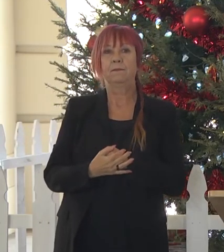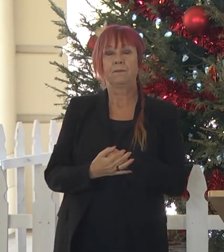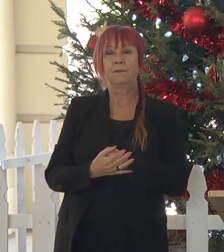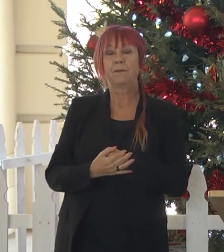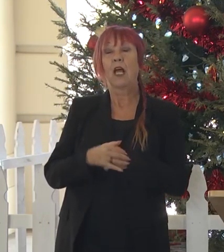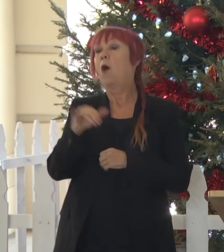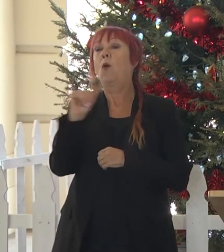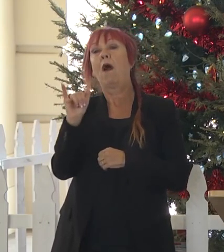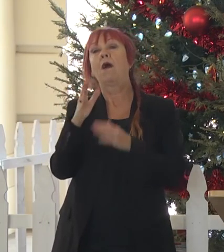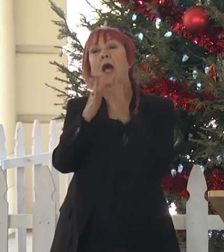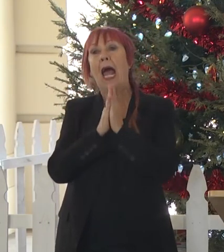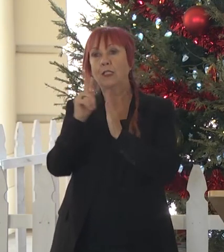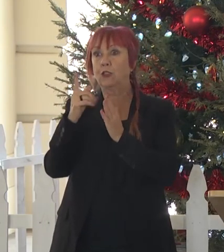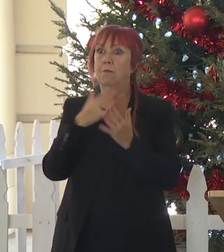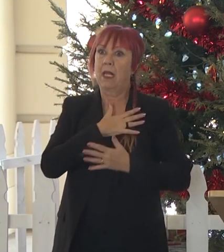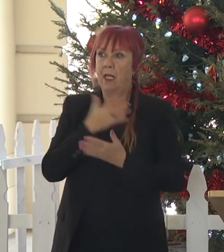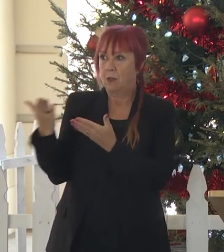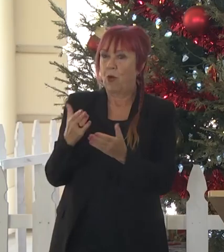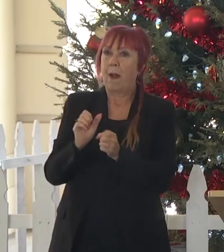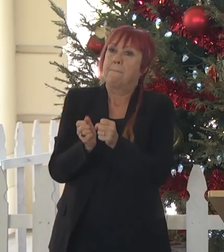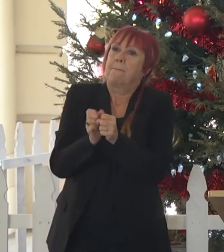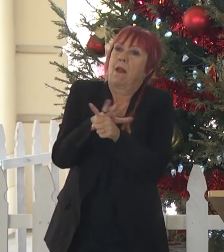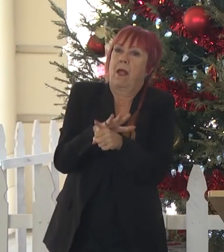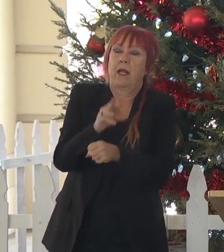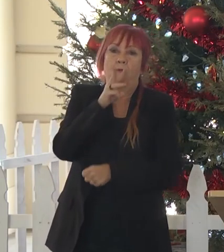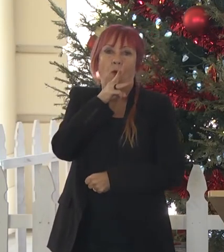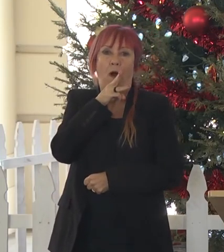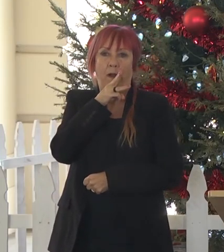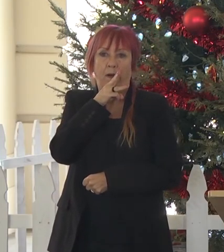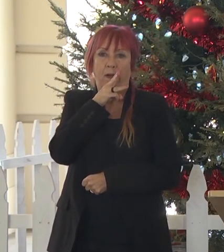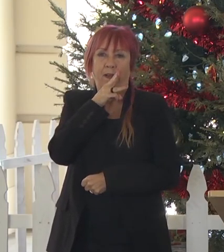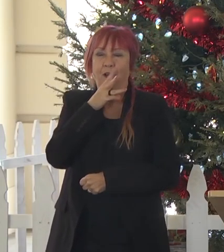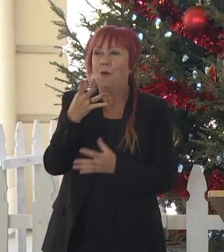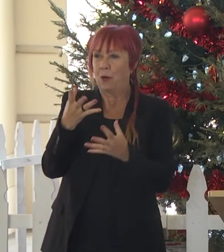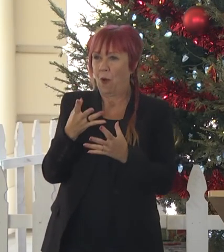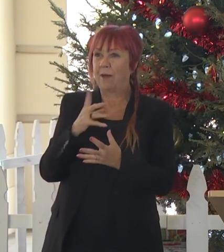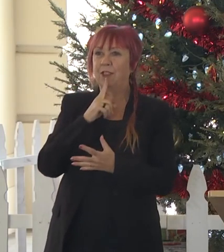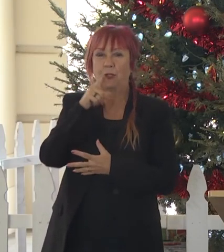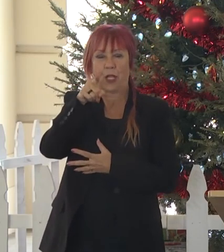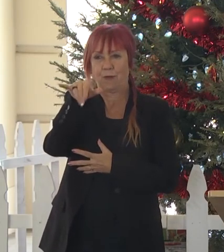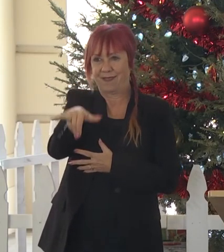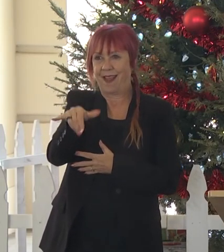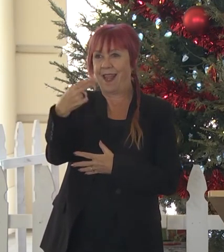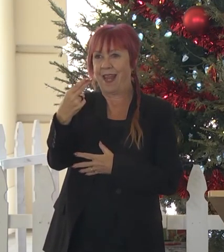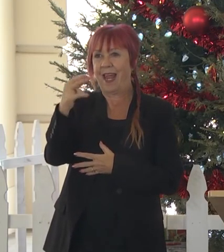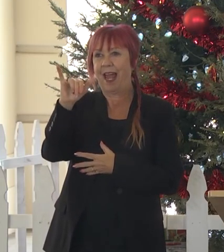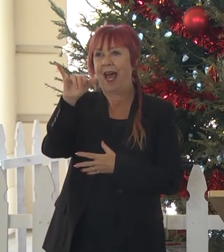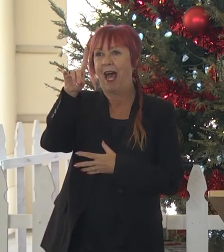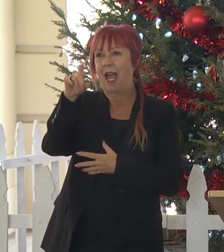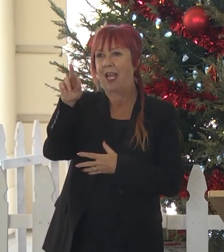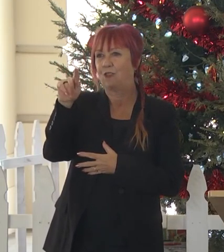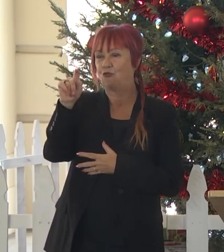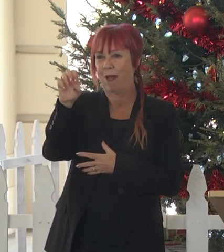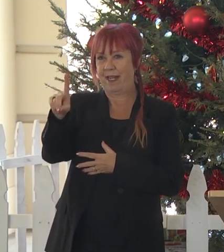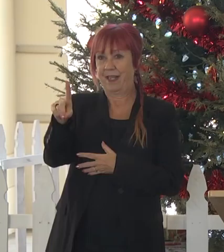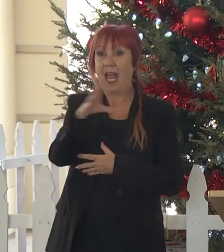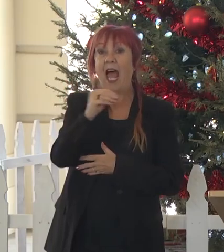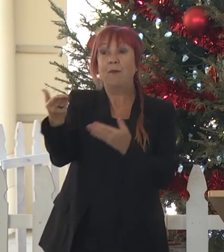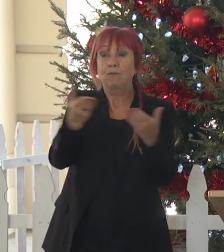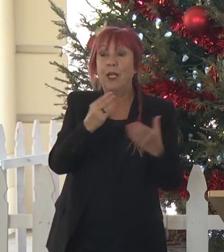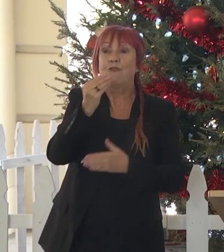We ask that you please bring plenty of water. We want to make sure that you stay high hydrated and that you also have food so you can be